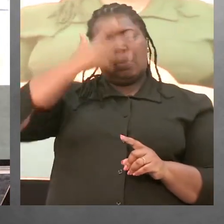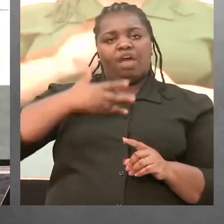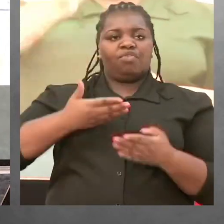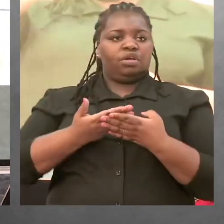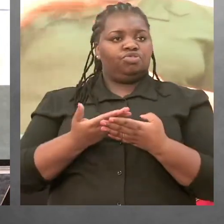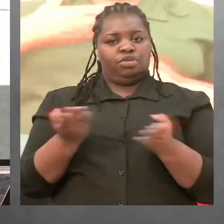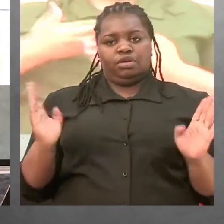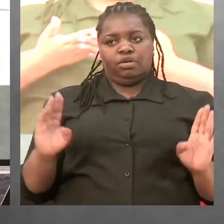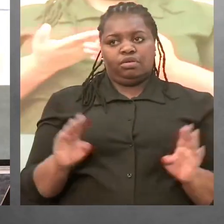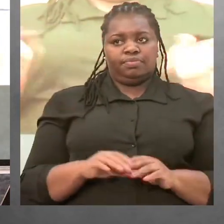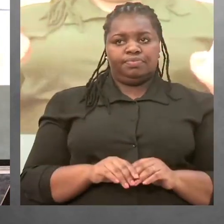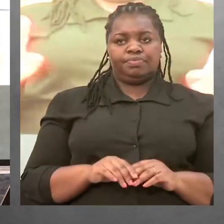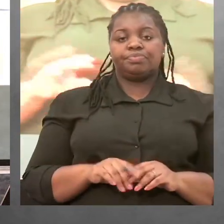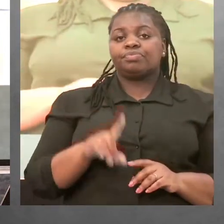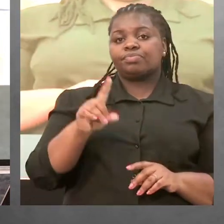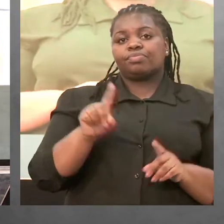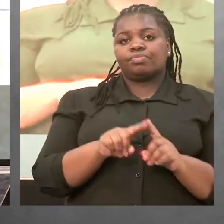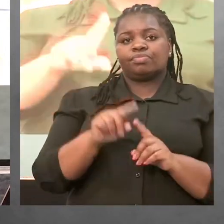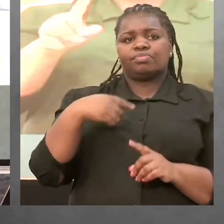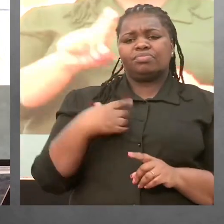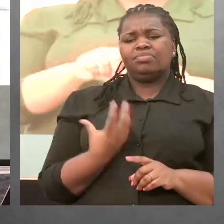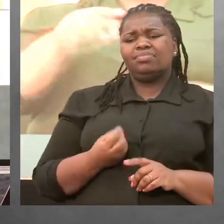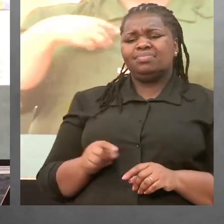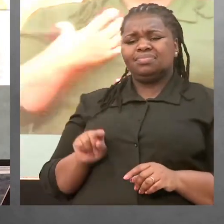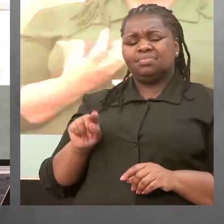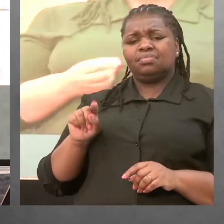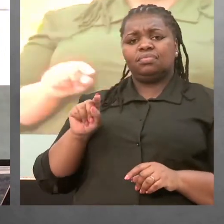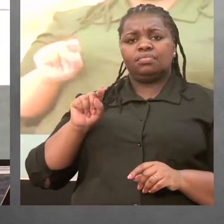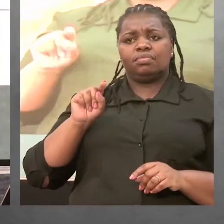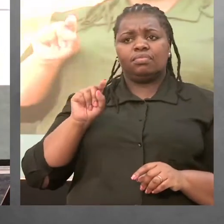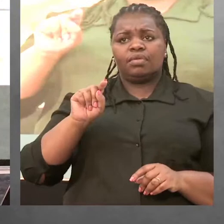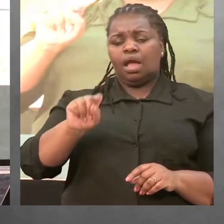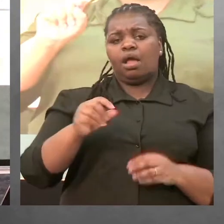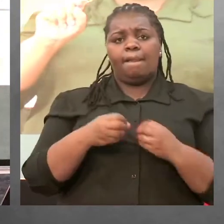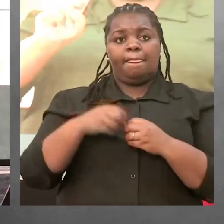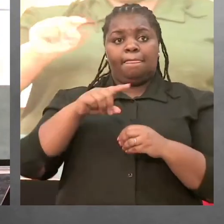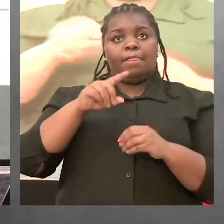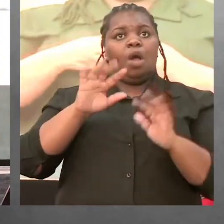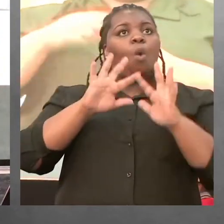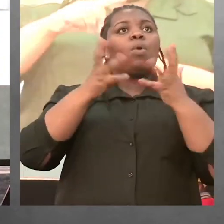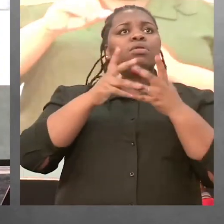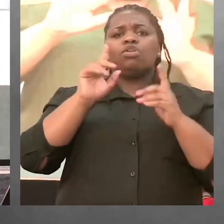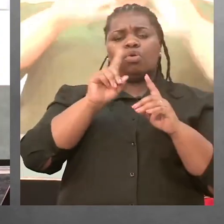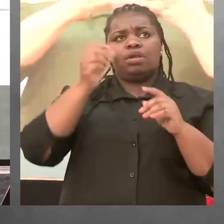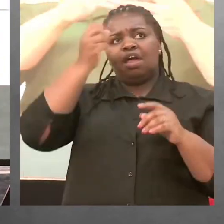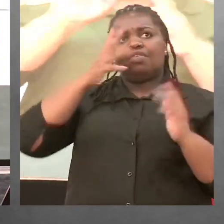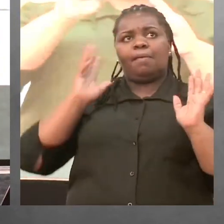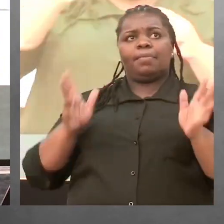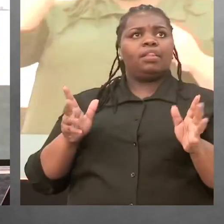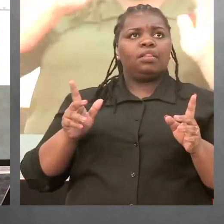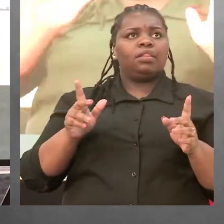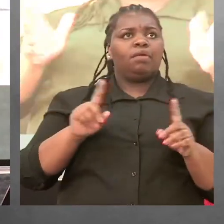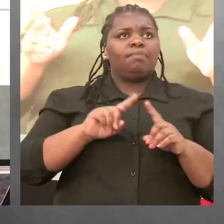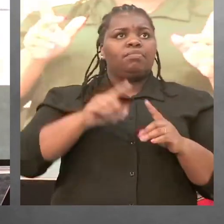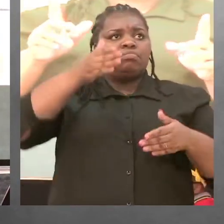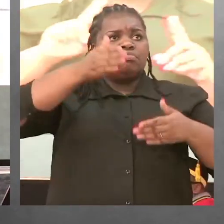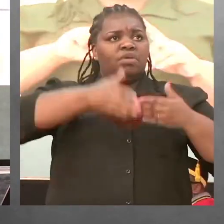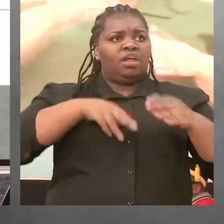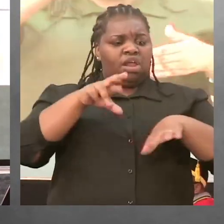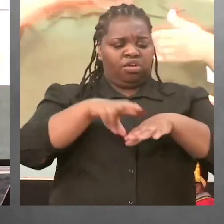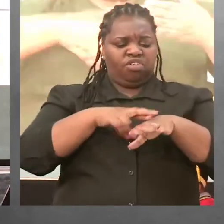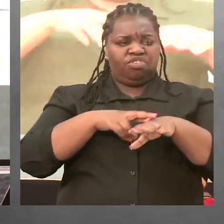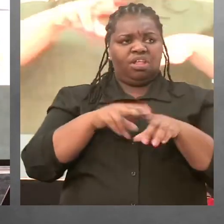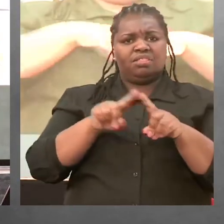generally. There's also this agitation around the world, not just in Africa, to end racial and